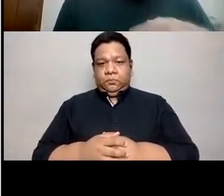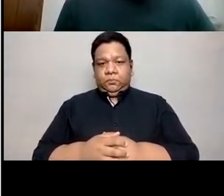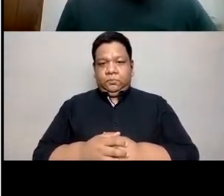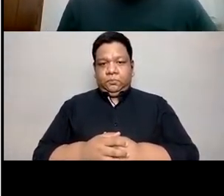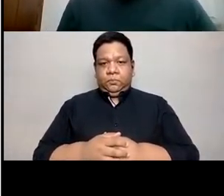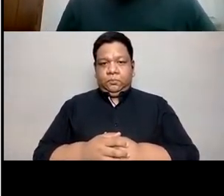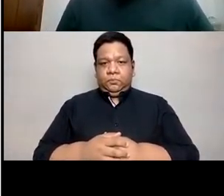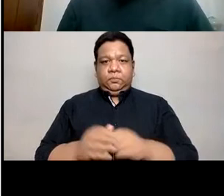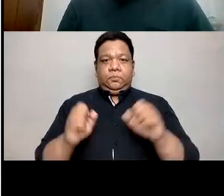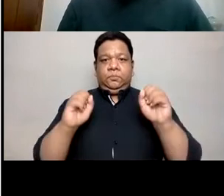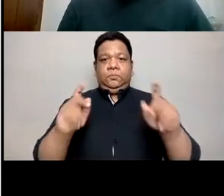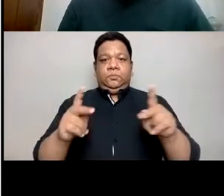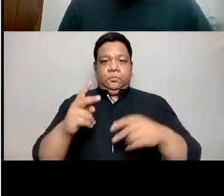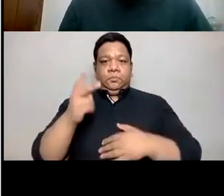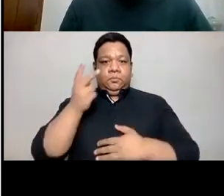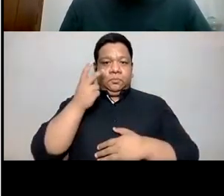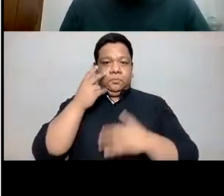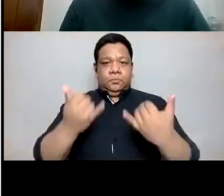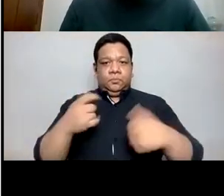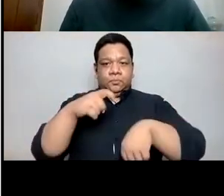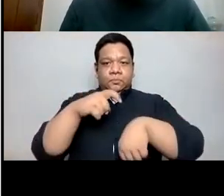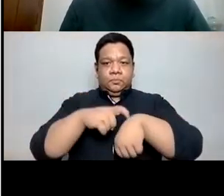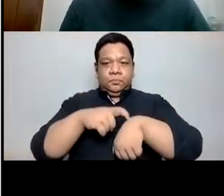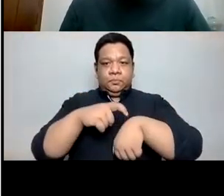All right, let's see what the time is now.